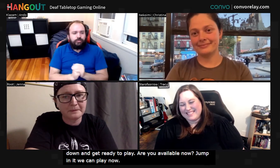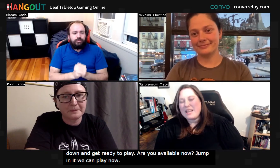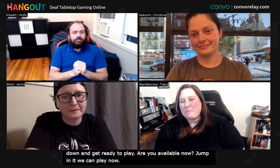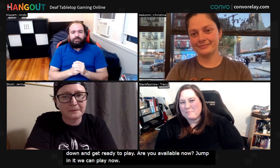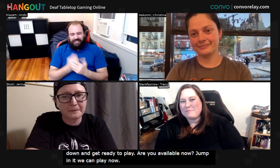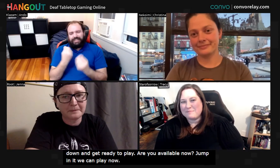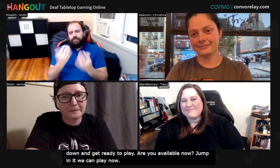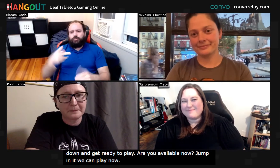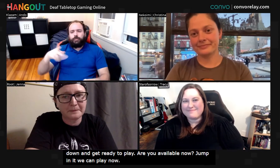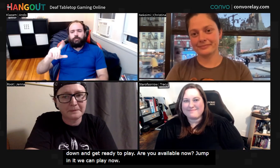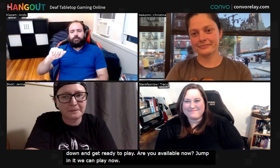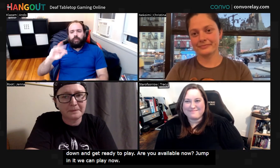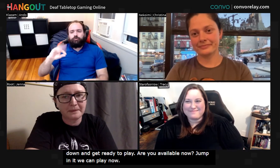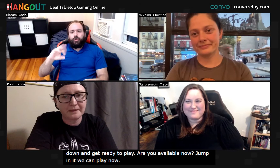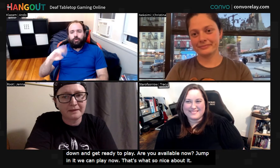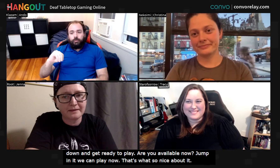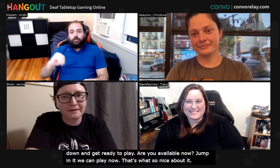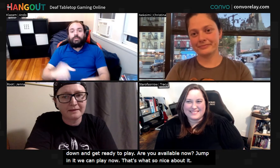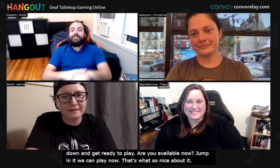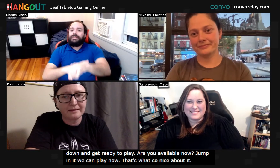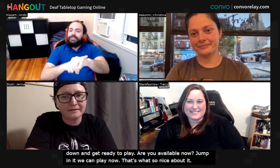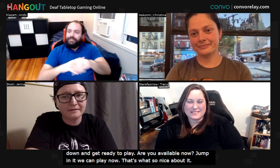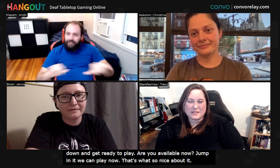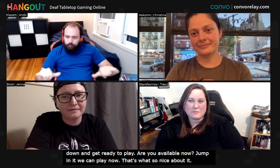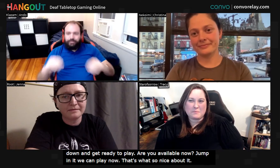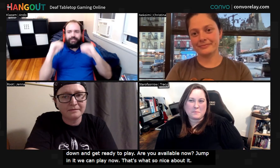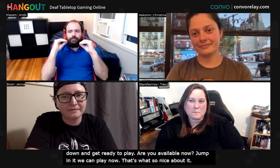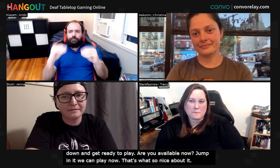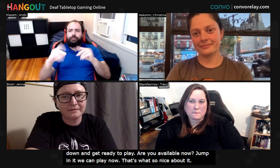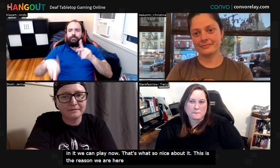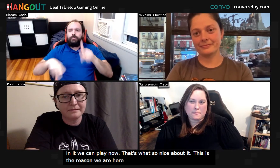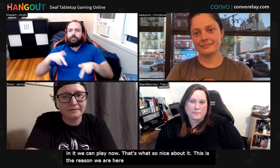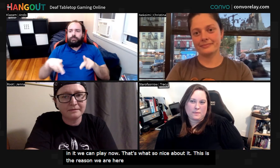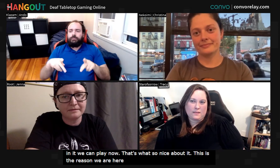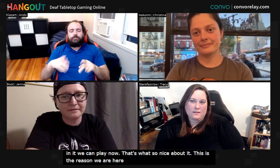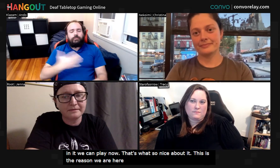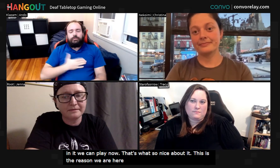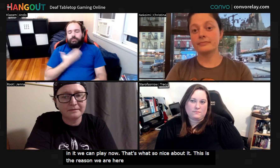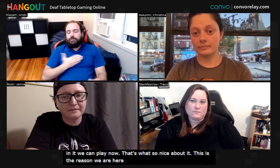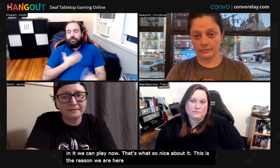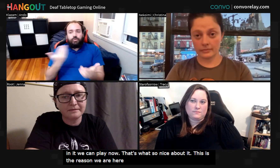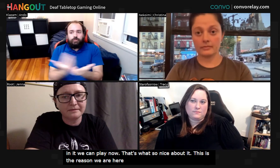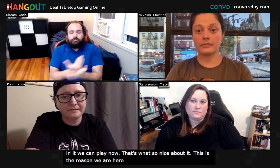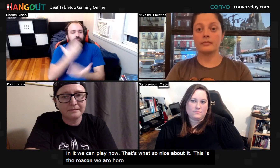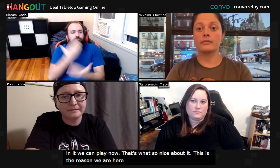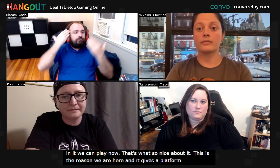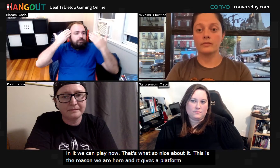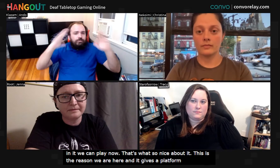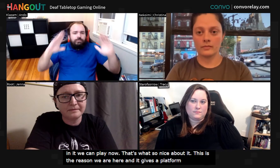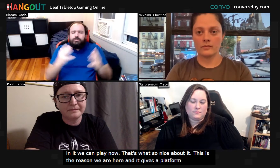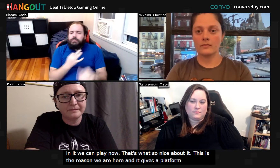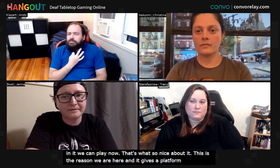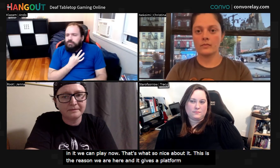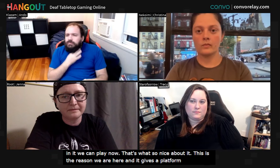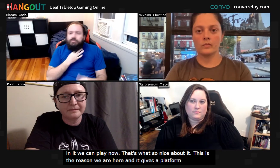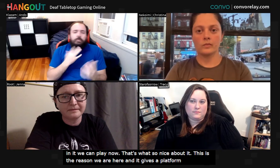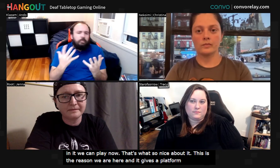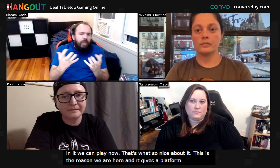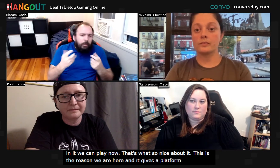reason we're here, and it gives a platform, at the same time teaches people. And we, knew it